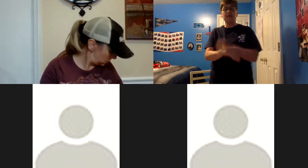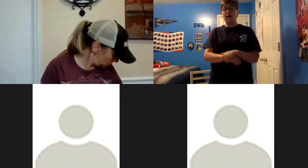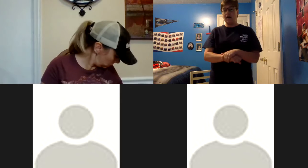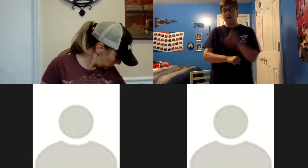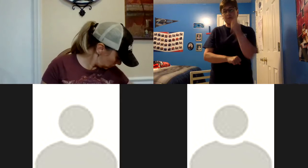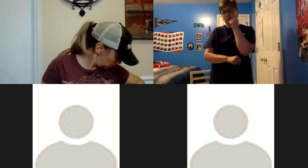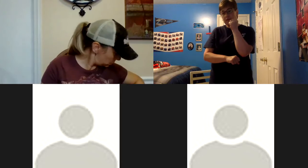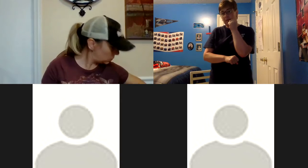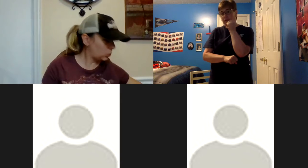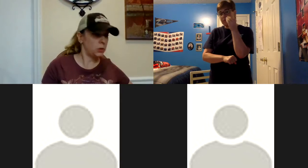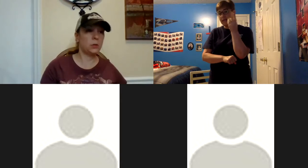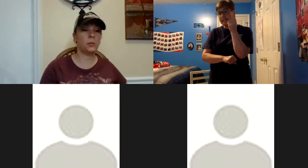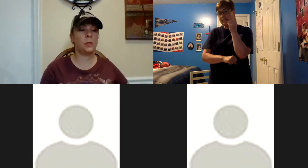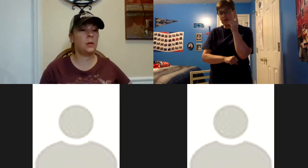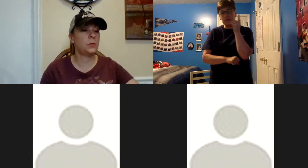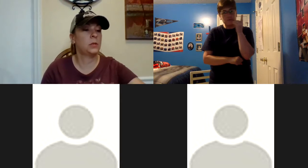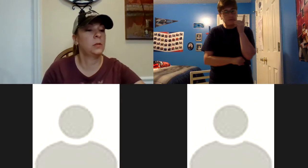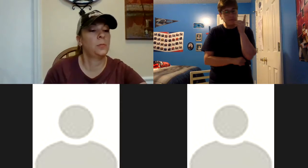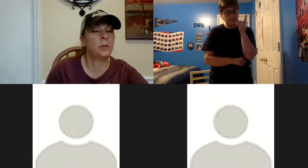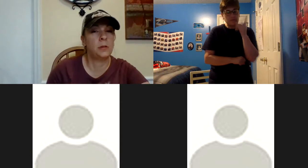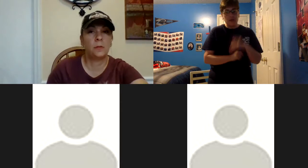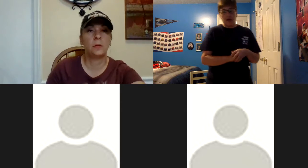night, or supper and dinner.